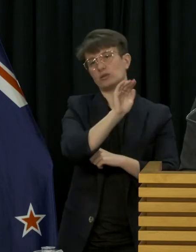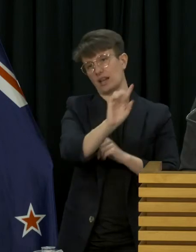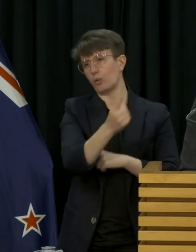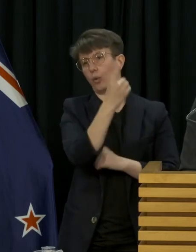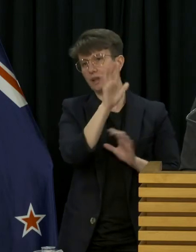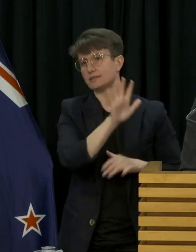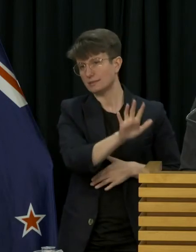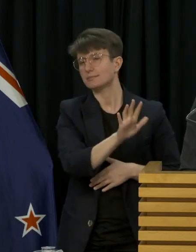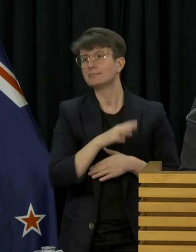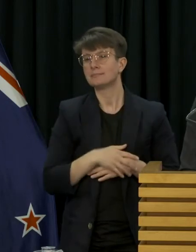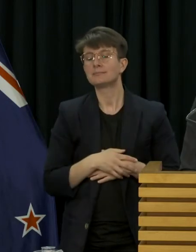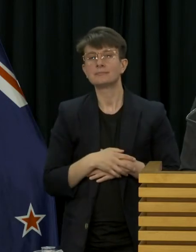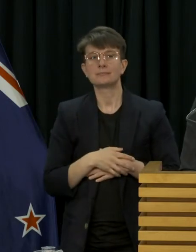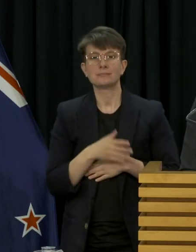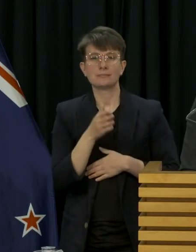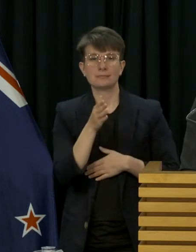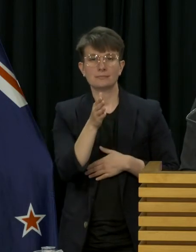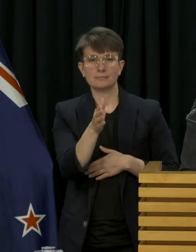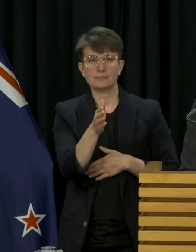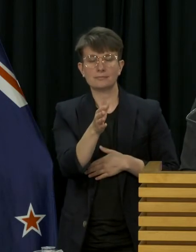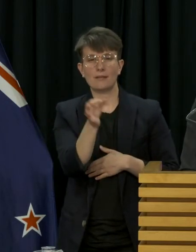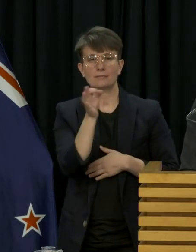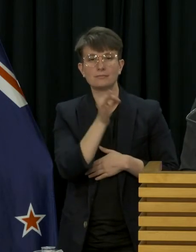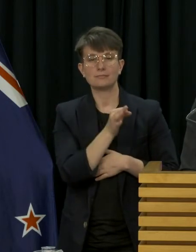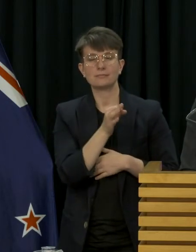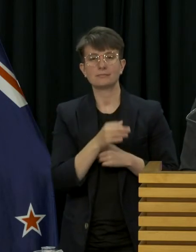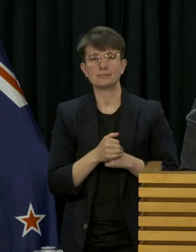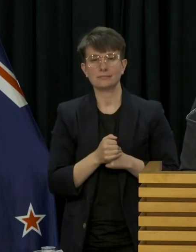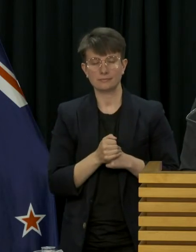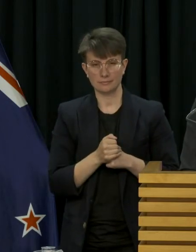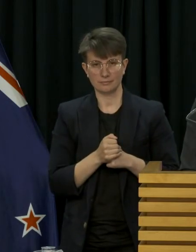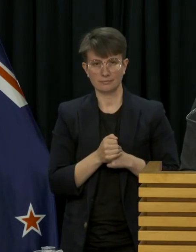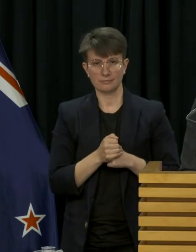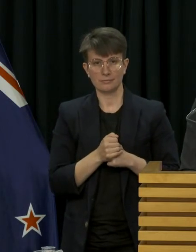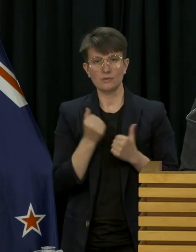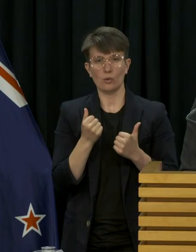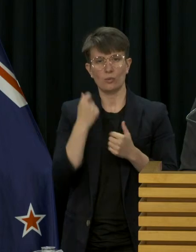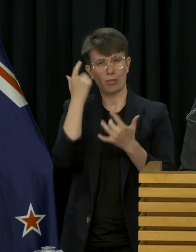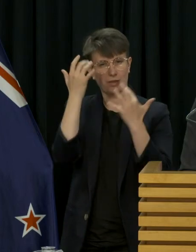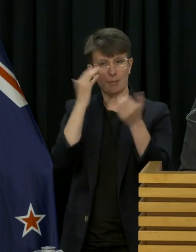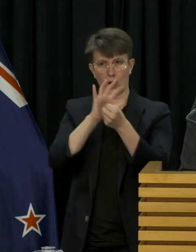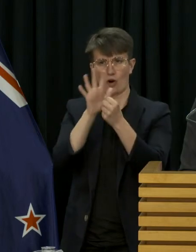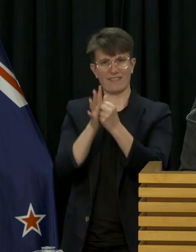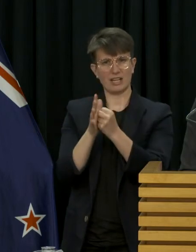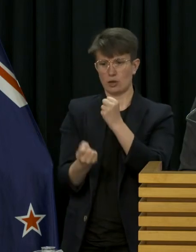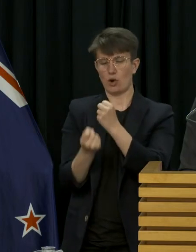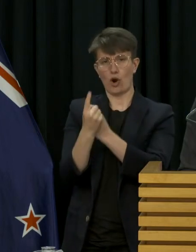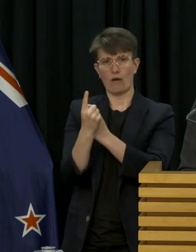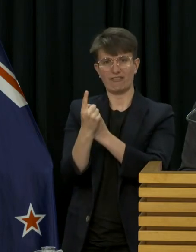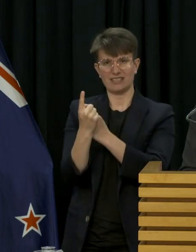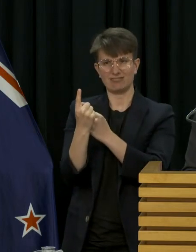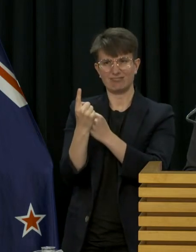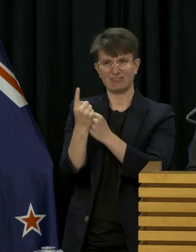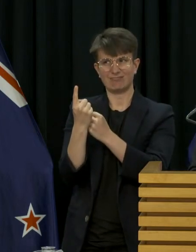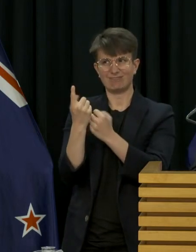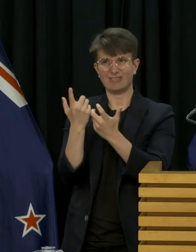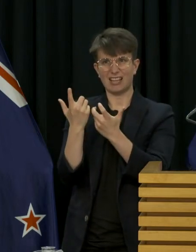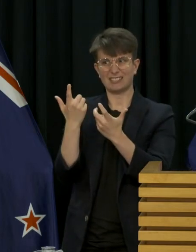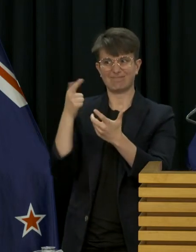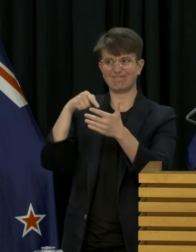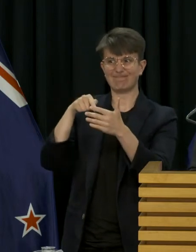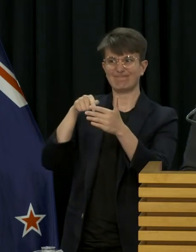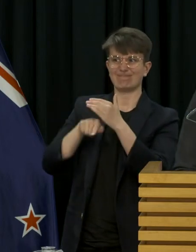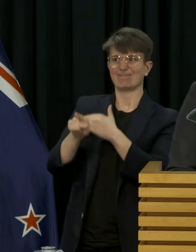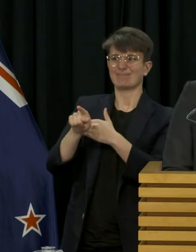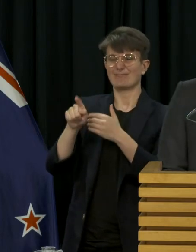following weeks. In terms of enforcing it, there's concern that the pressure is often put on the likes of bus drivers. Yes. To enforce these